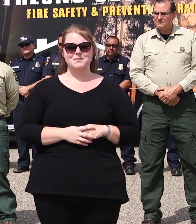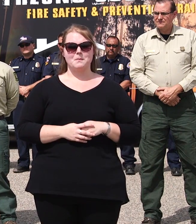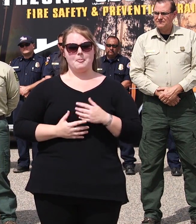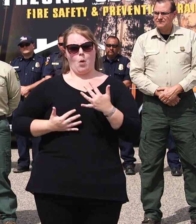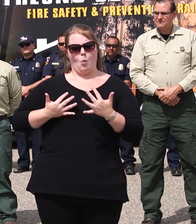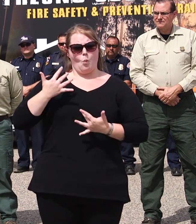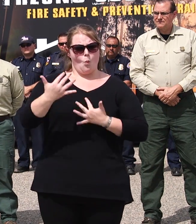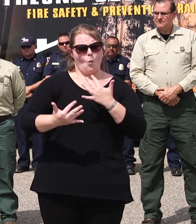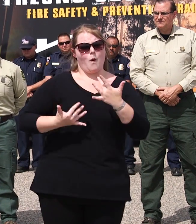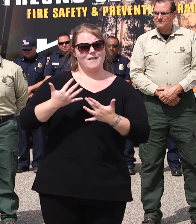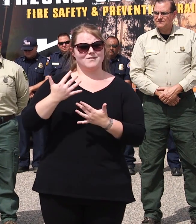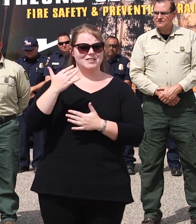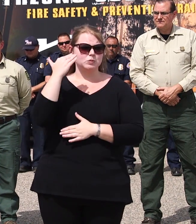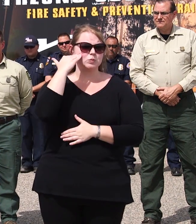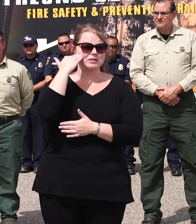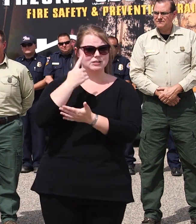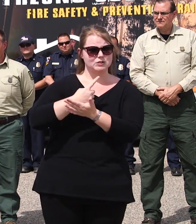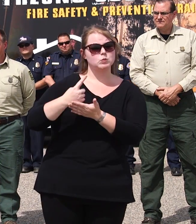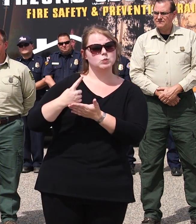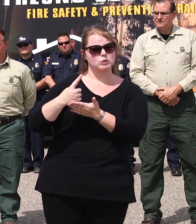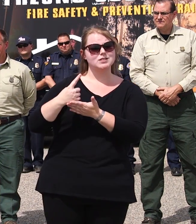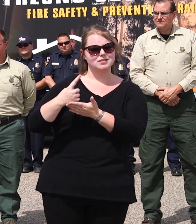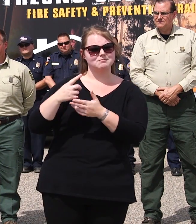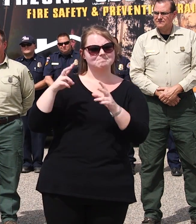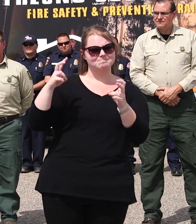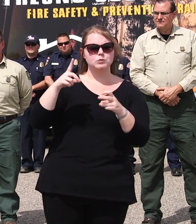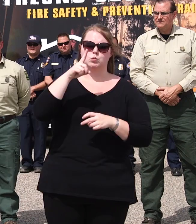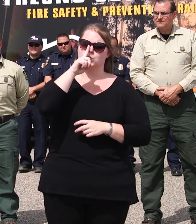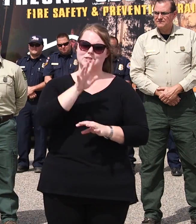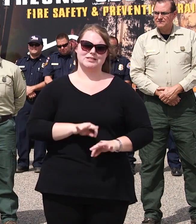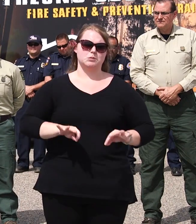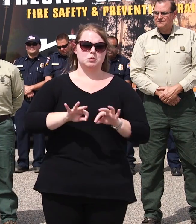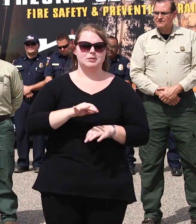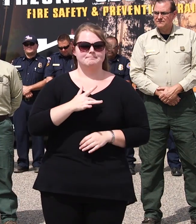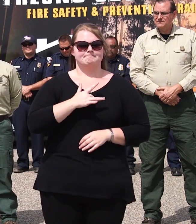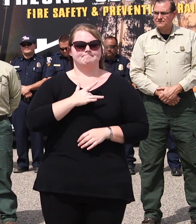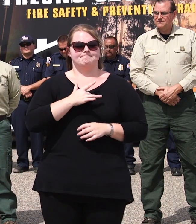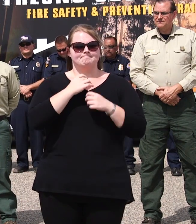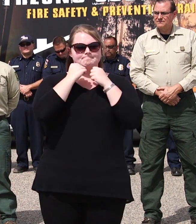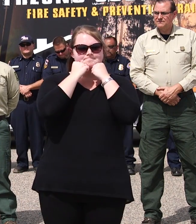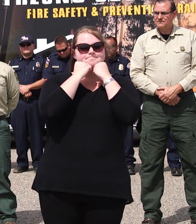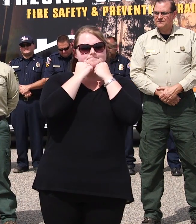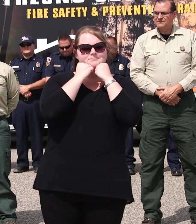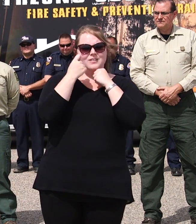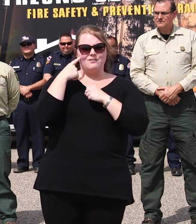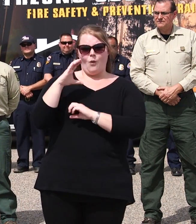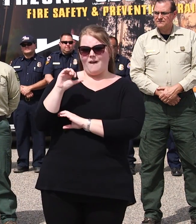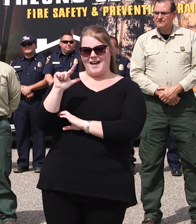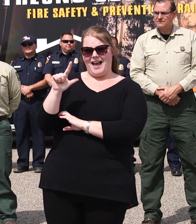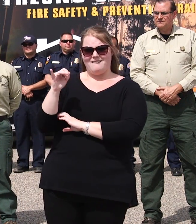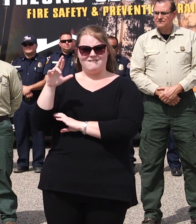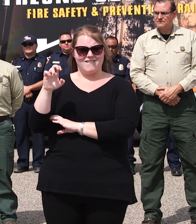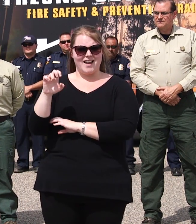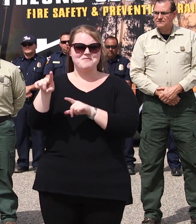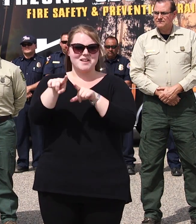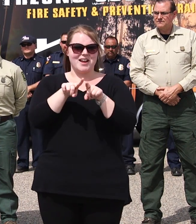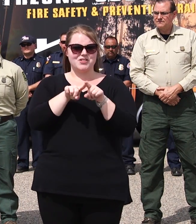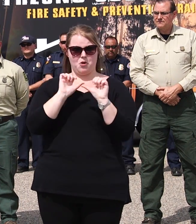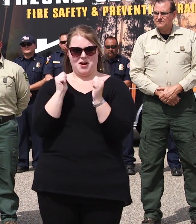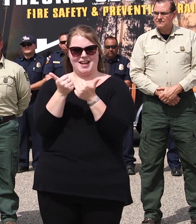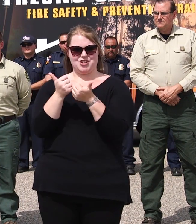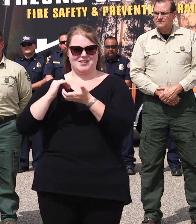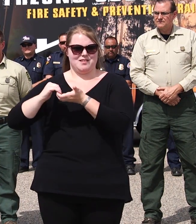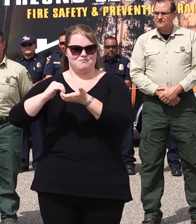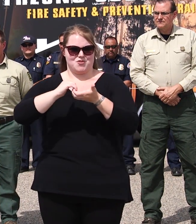Wildfire Awareness Week is very important to us at CAL FIRE and through all of our interagency partners that you